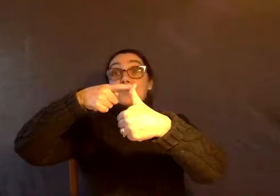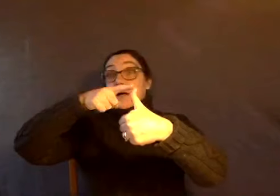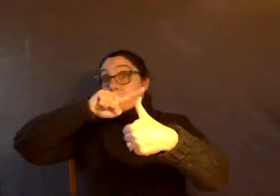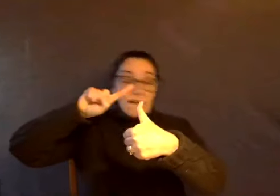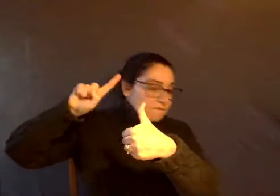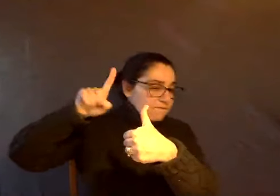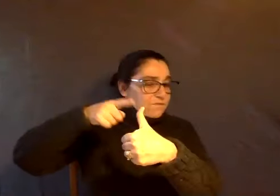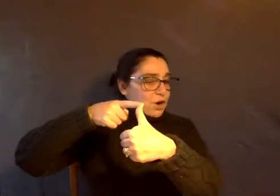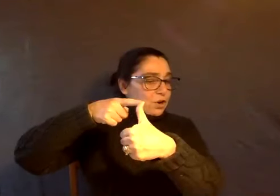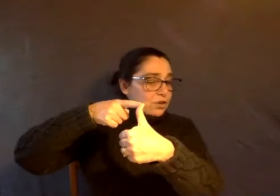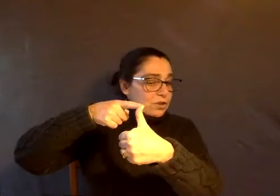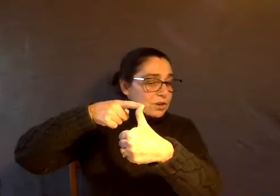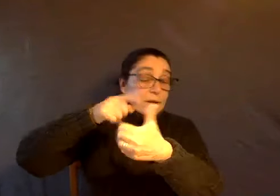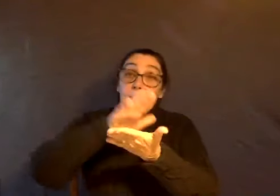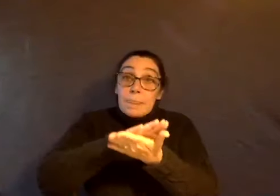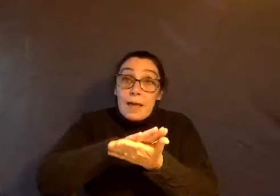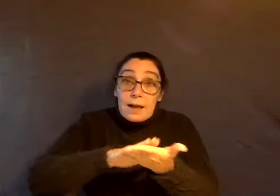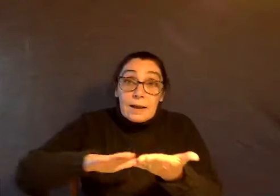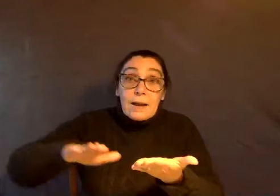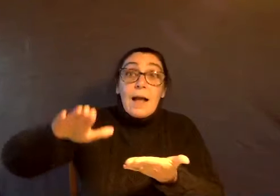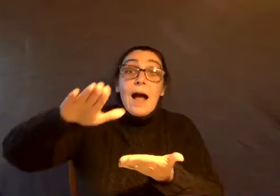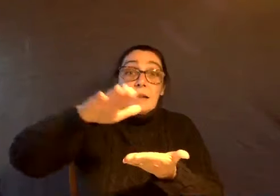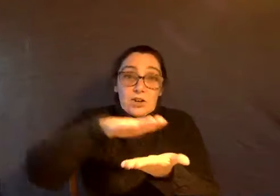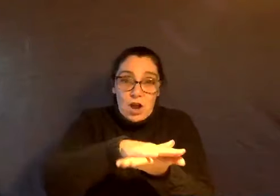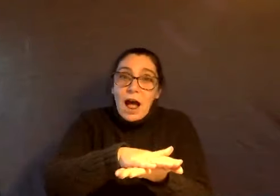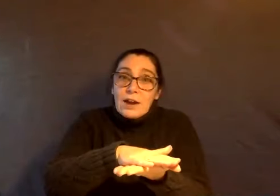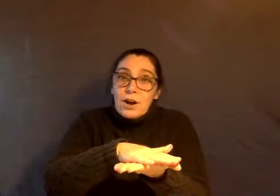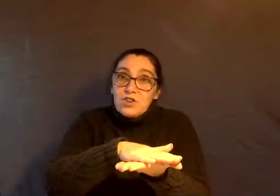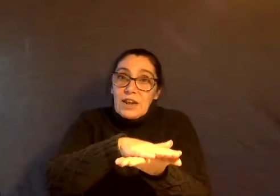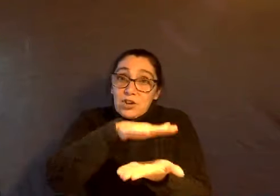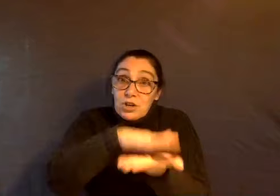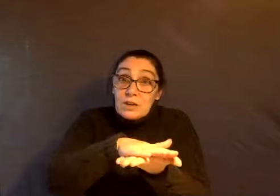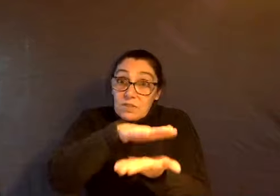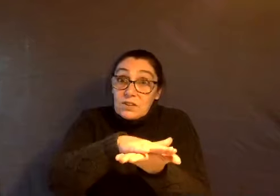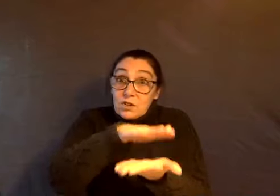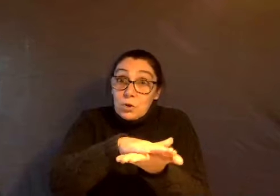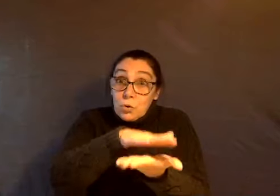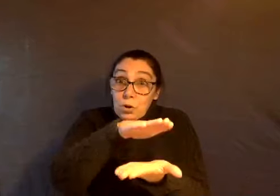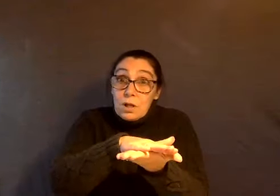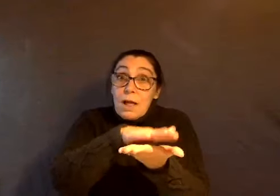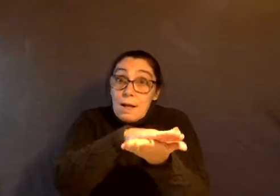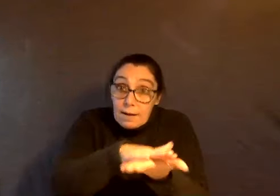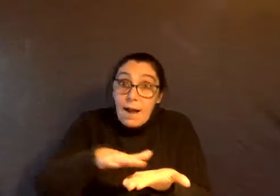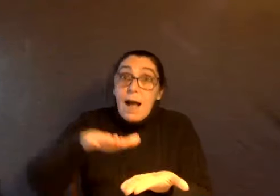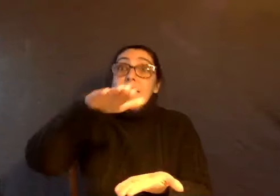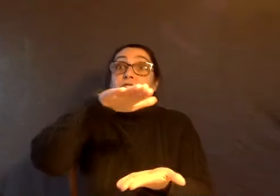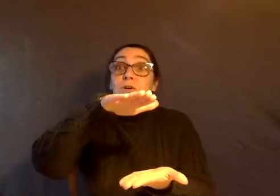thumb. First, college, higher education. This is school. College goes